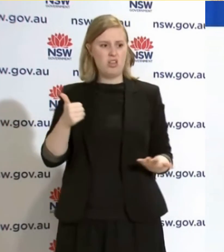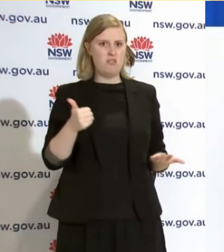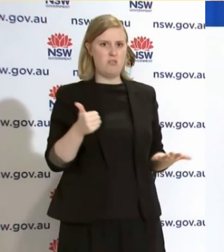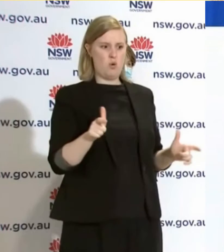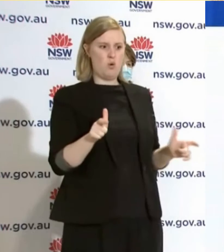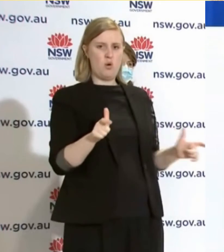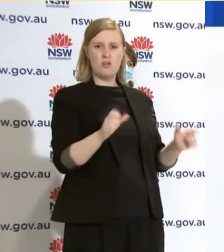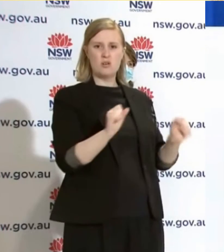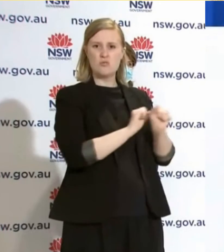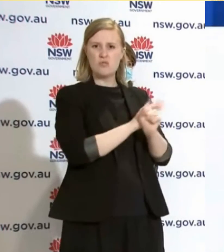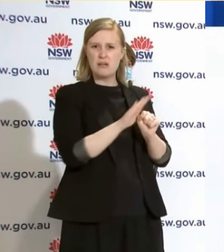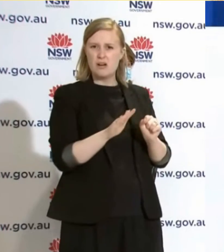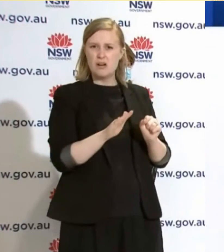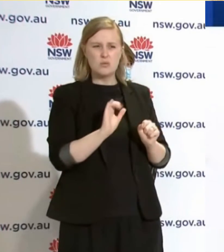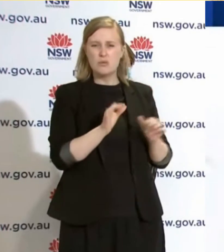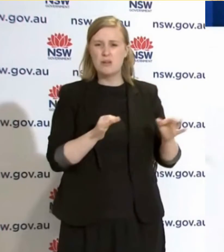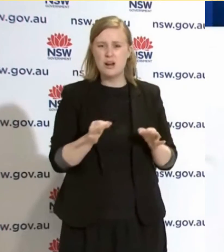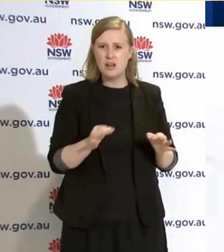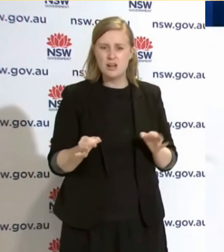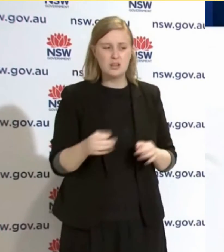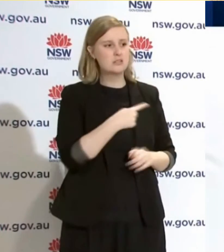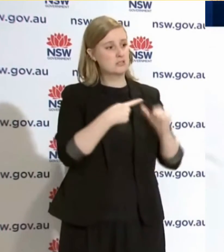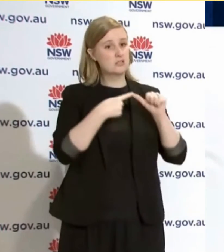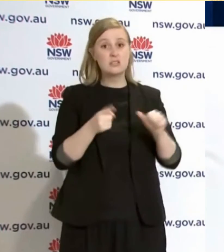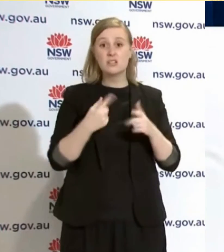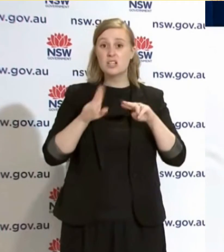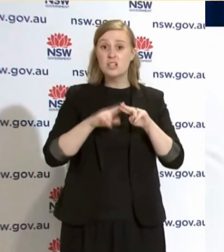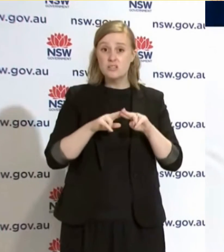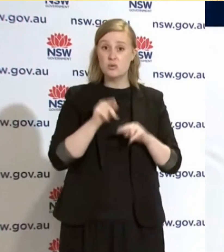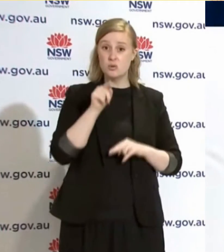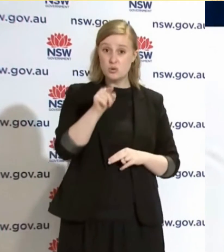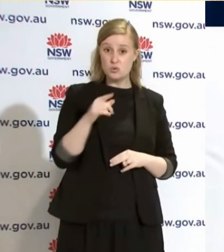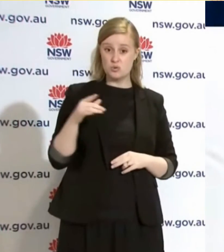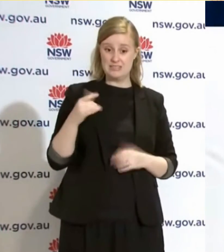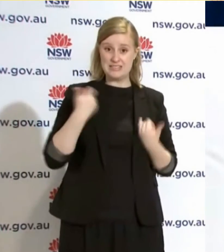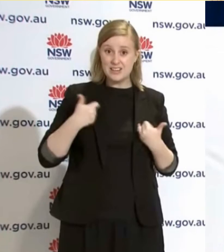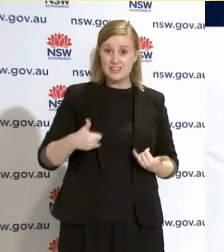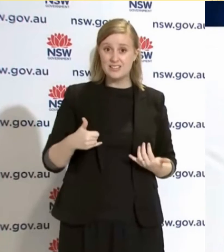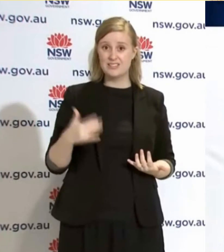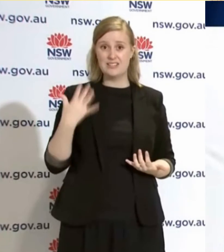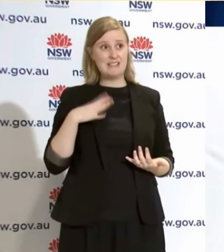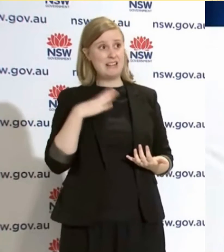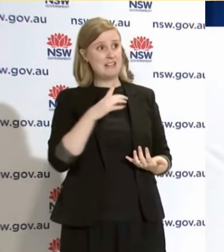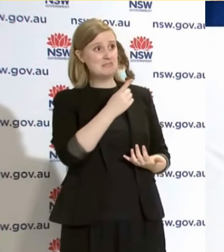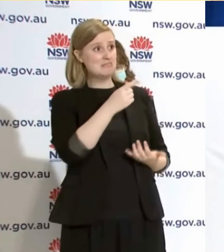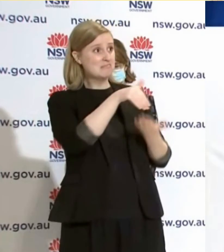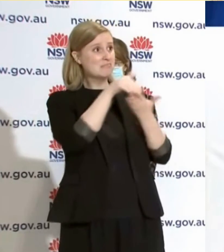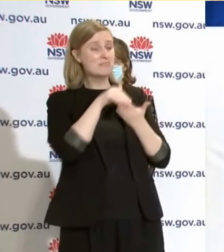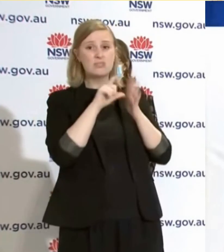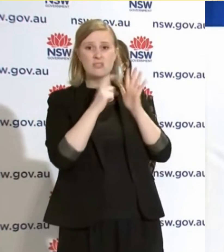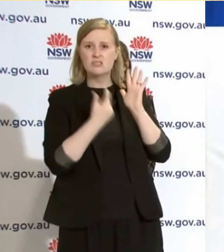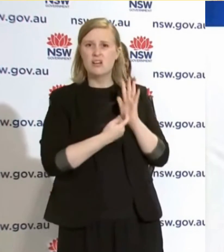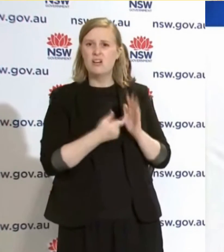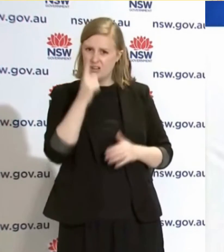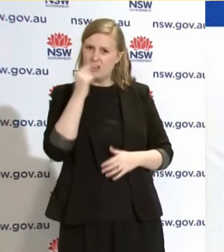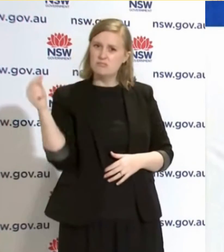those matters, but please know that anybody who needs medical attention in New South Wales will get that attention. And we know that some hospitals do have